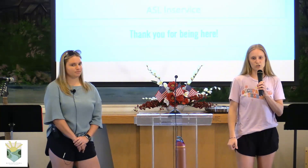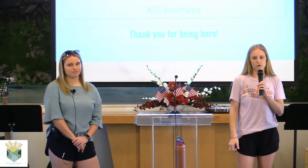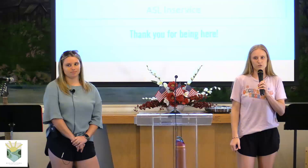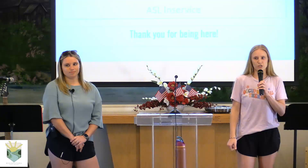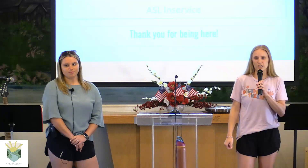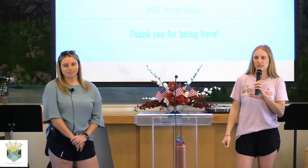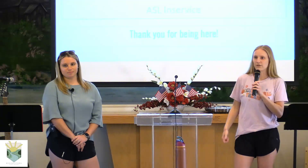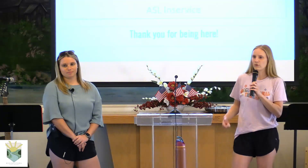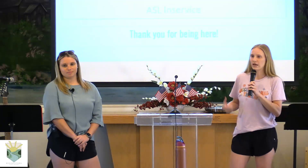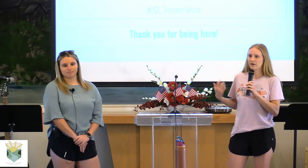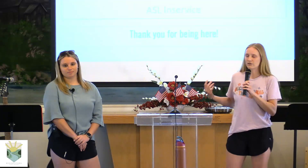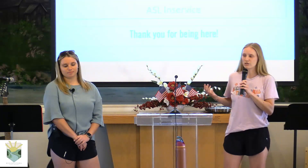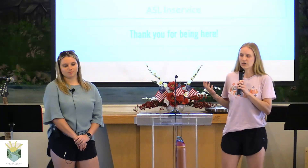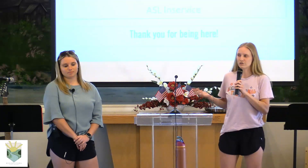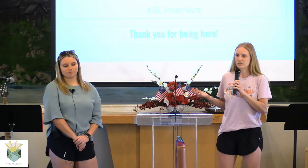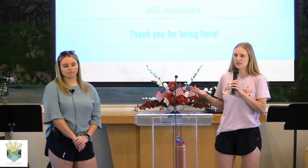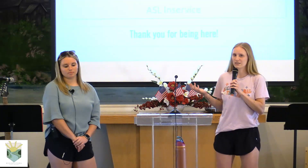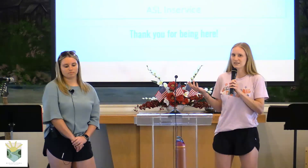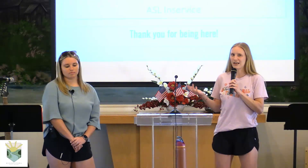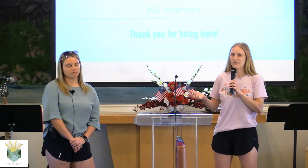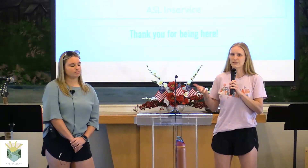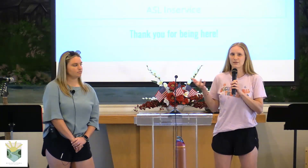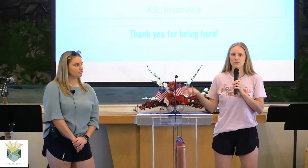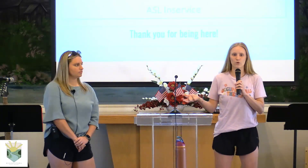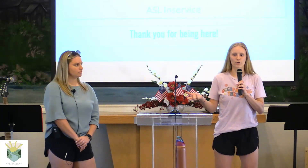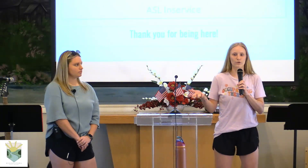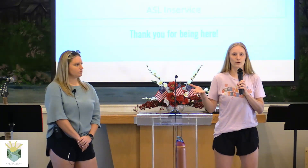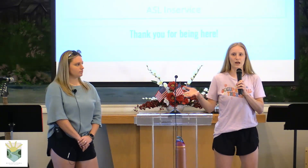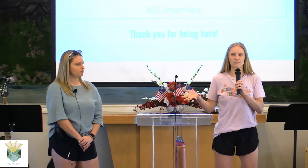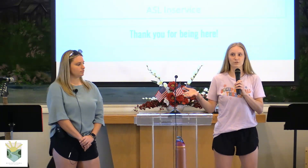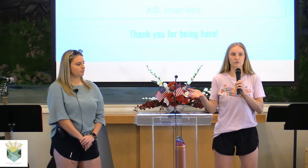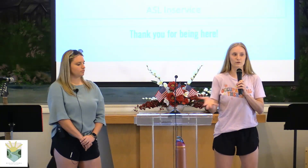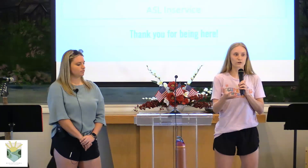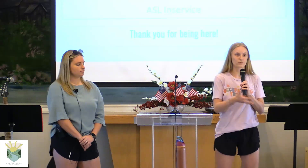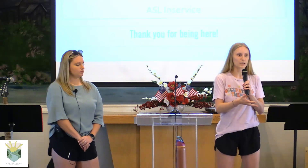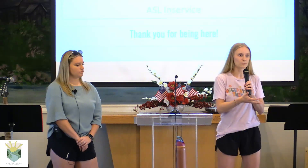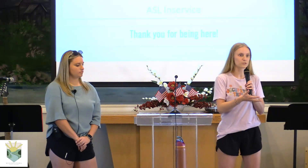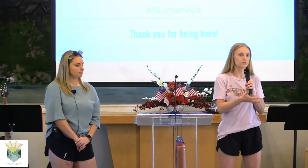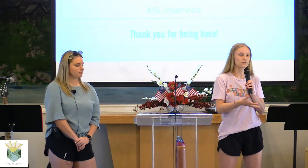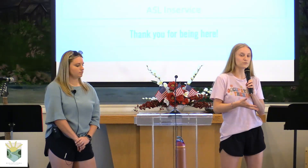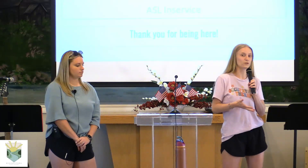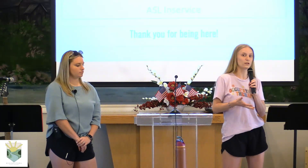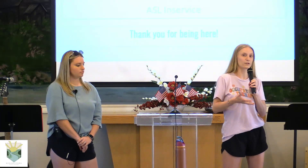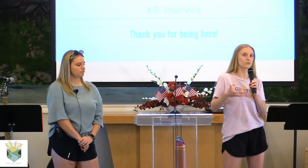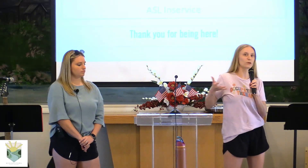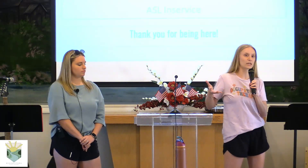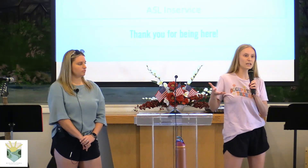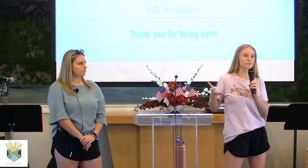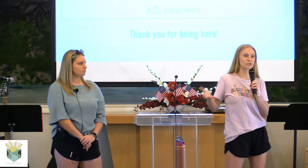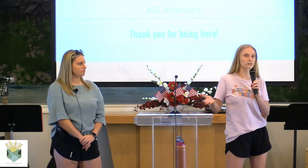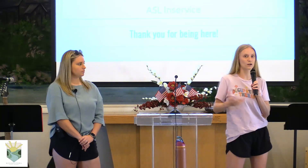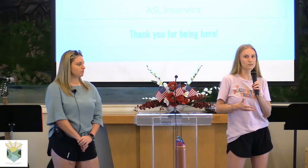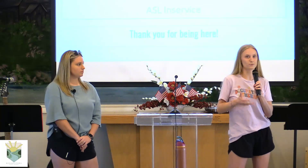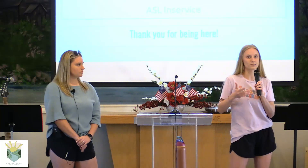church, and if we have education, then the more suited we are to be able to feel like that we can share the gospel with these